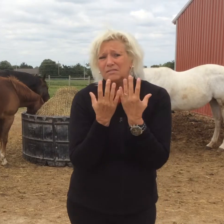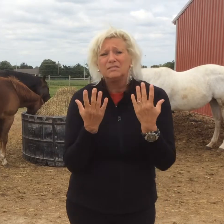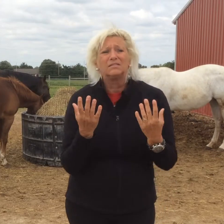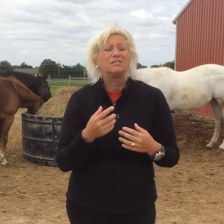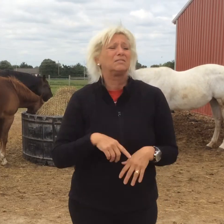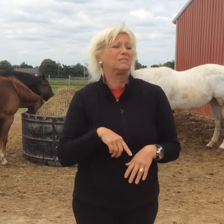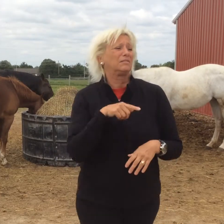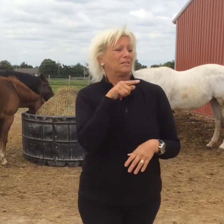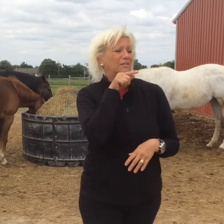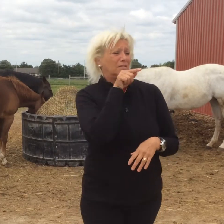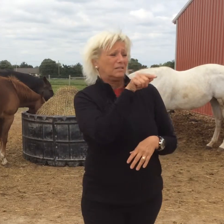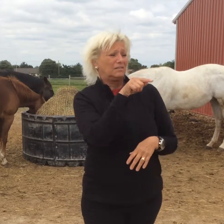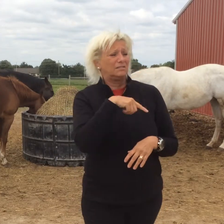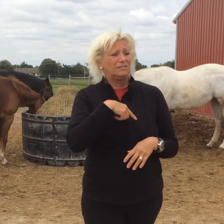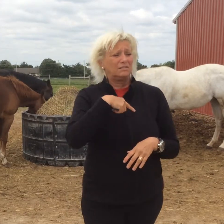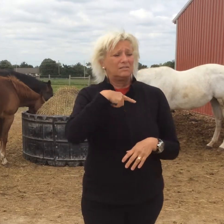more withdrawn.